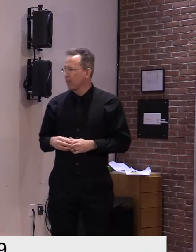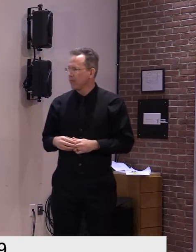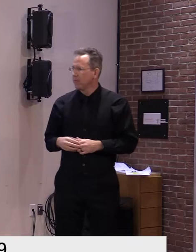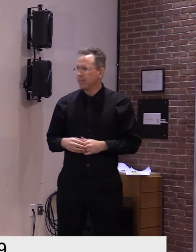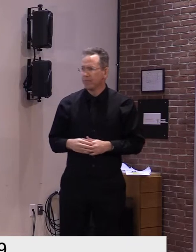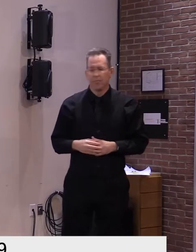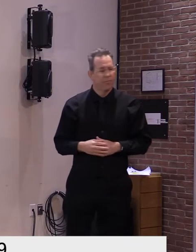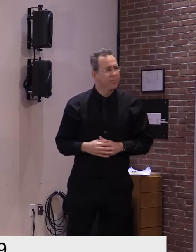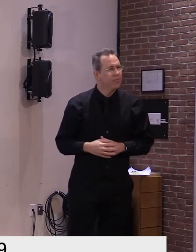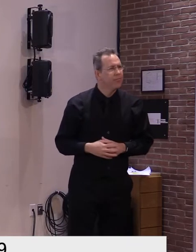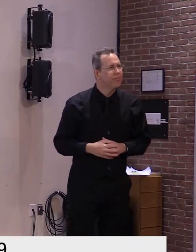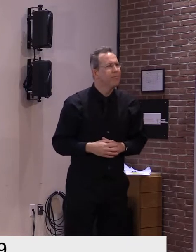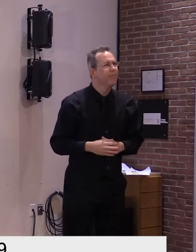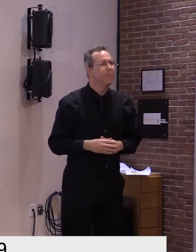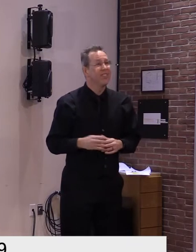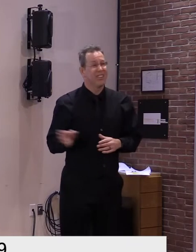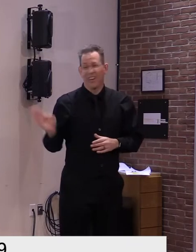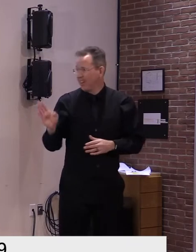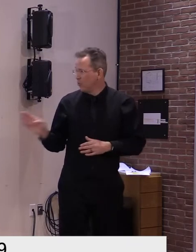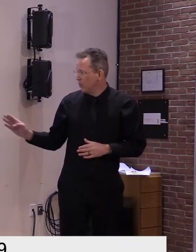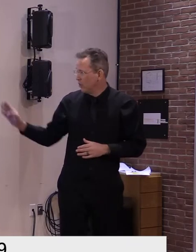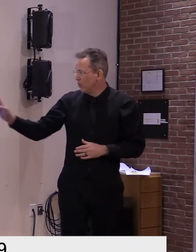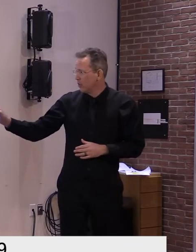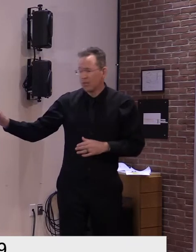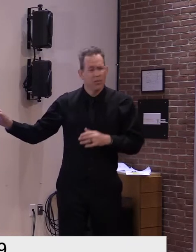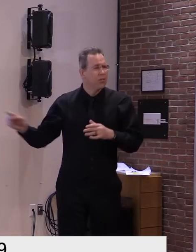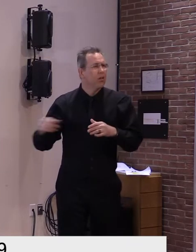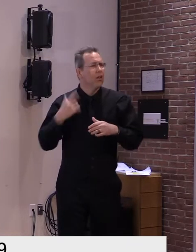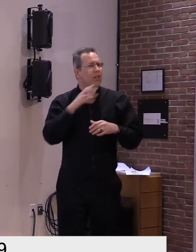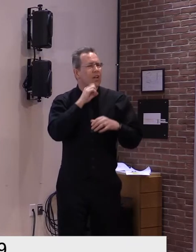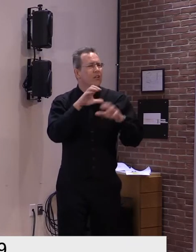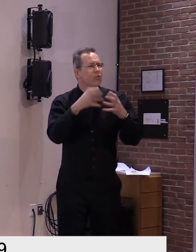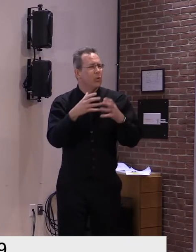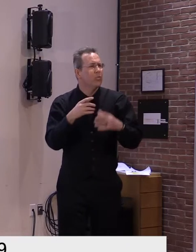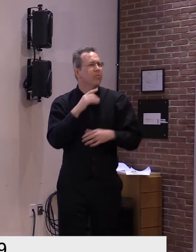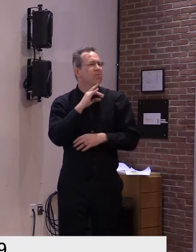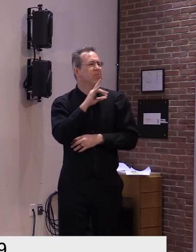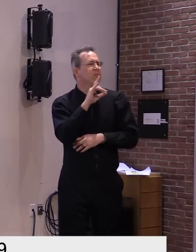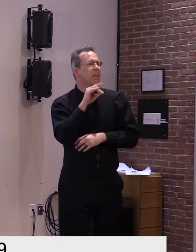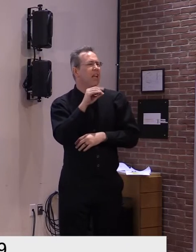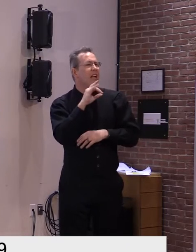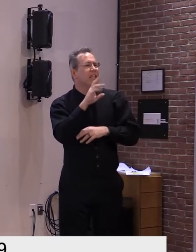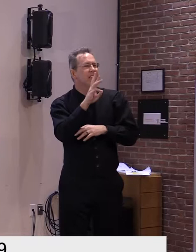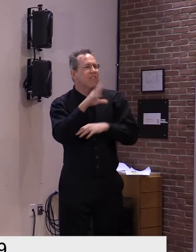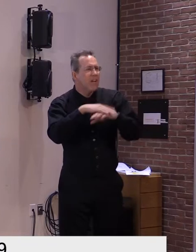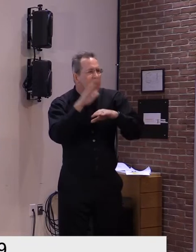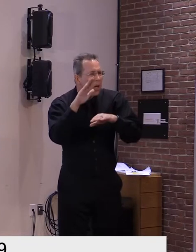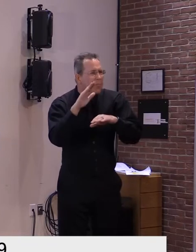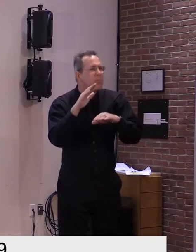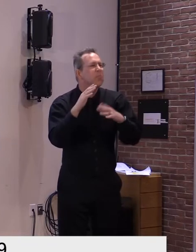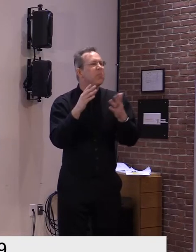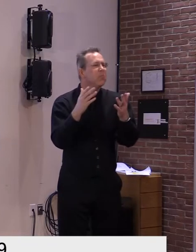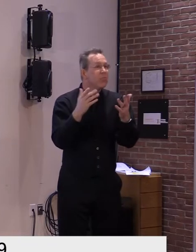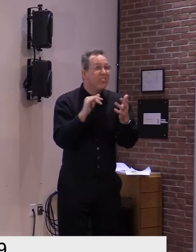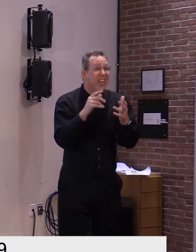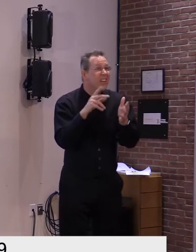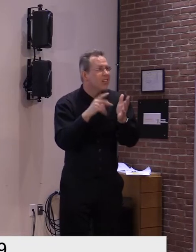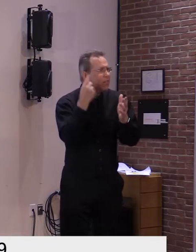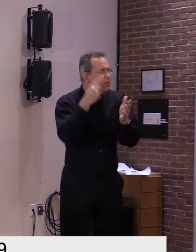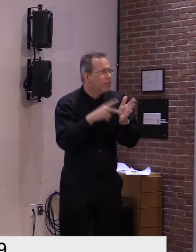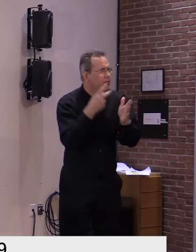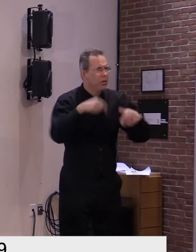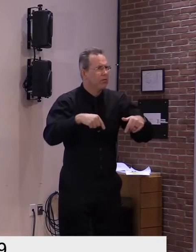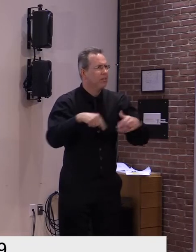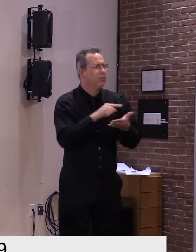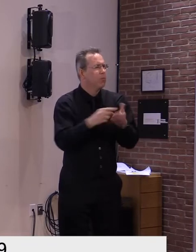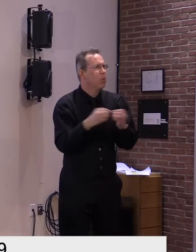And the percentage of the 65 to 69-year-olds nearly doubled this week, and now stands at 50% who have either started or